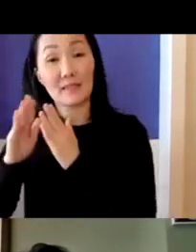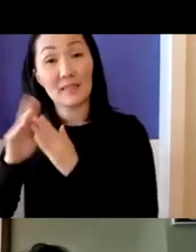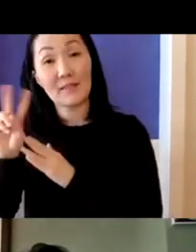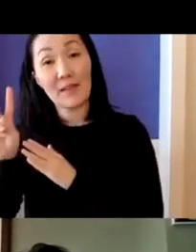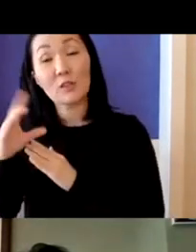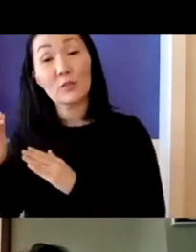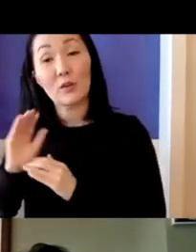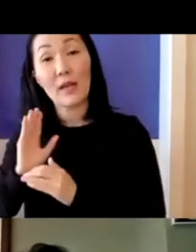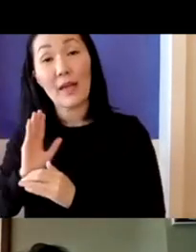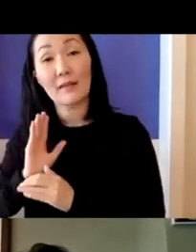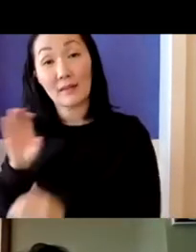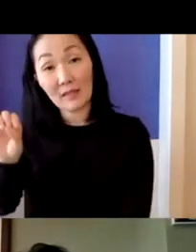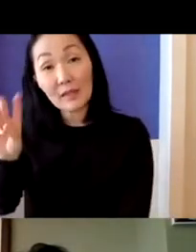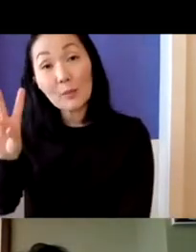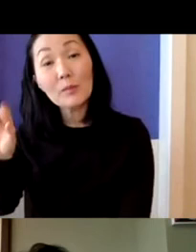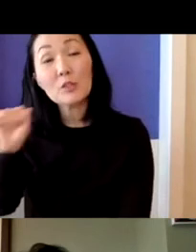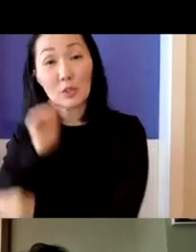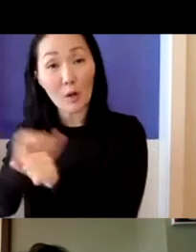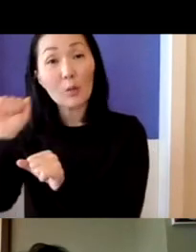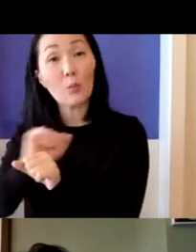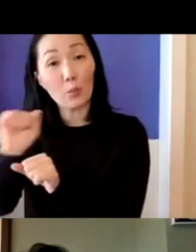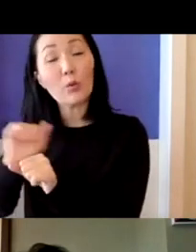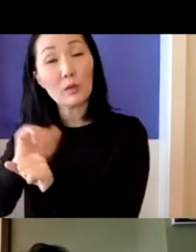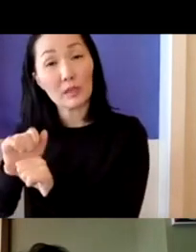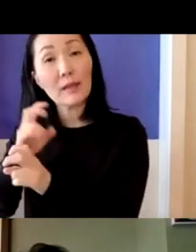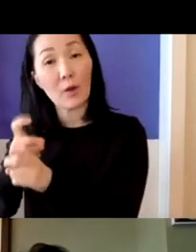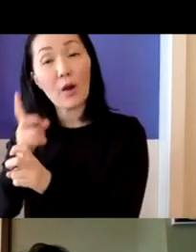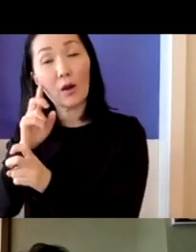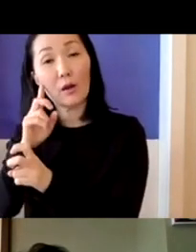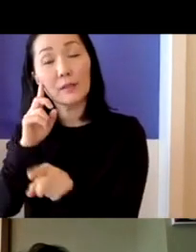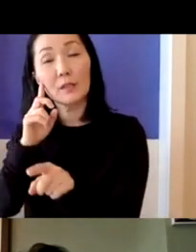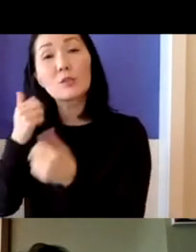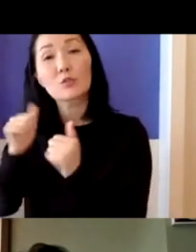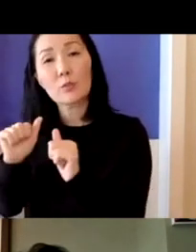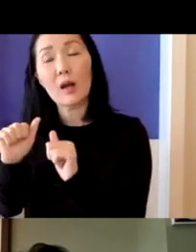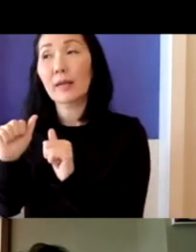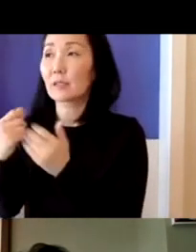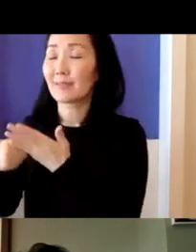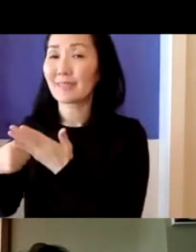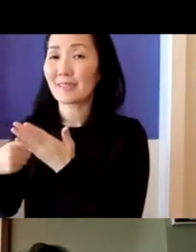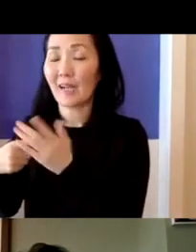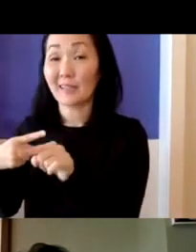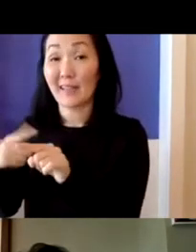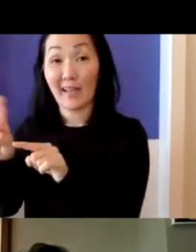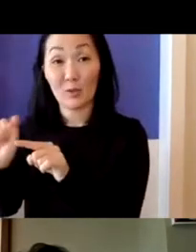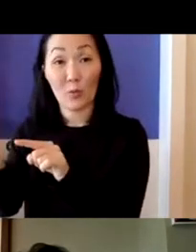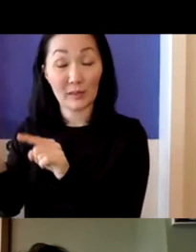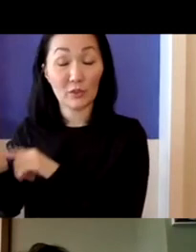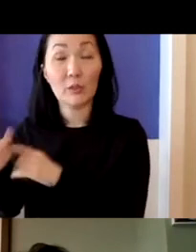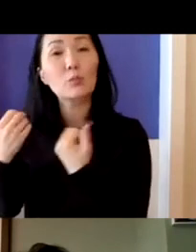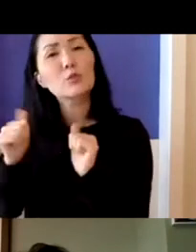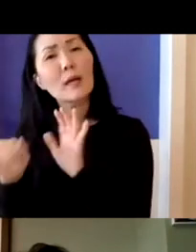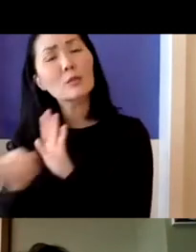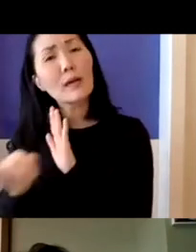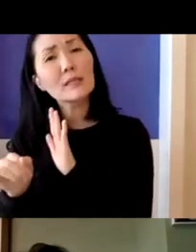really, really diligently and creatively on this question during the Vancouver plan process, that we're trying to identify